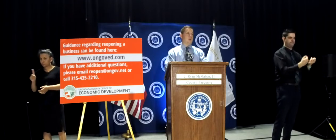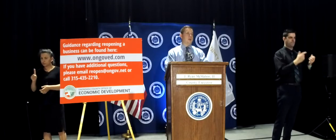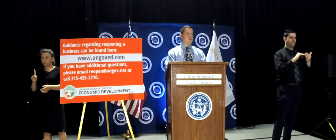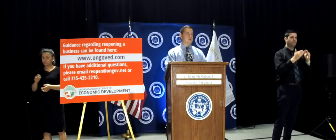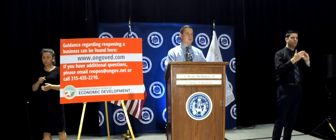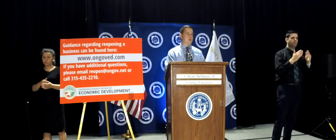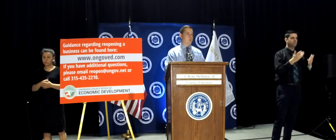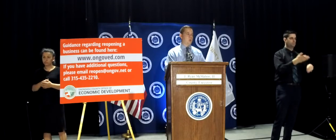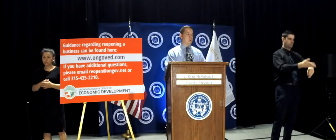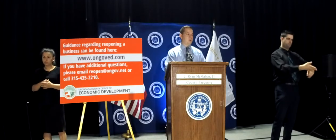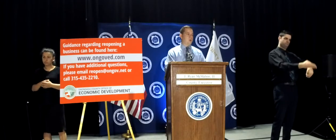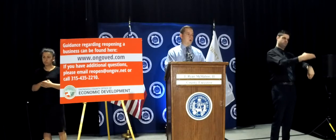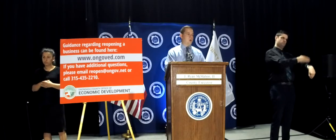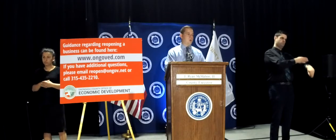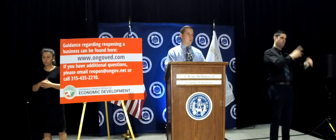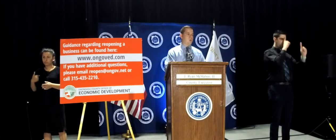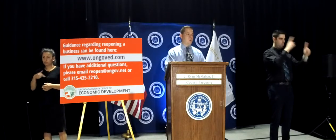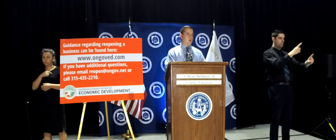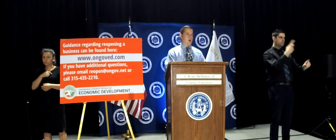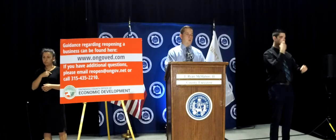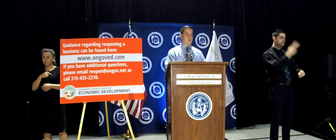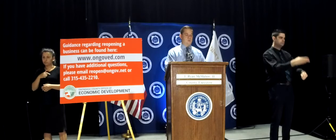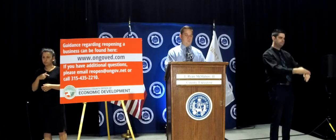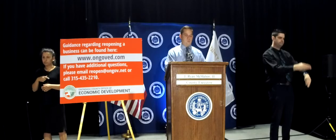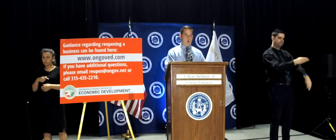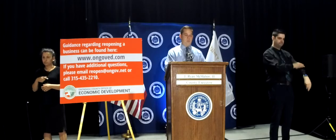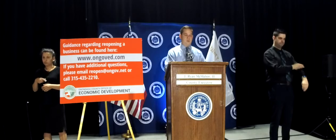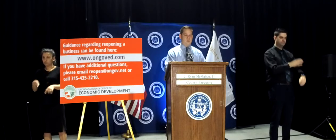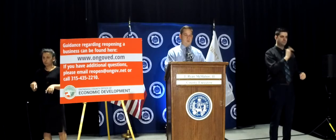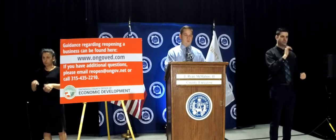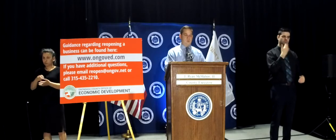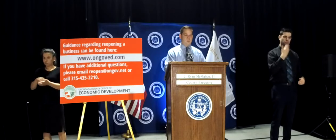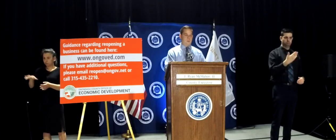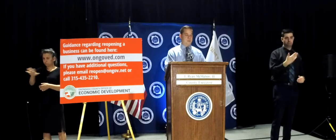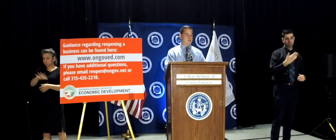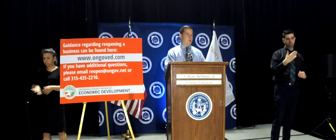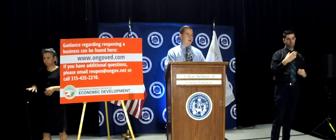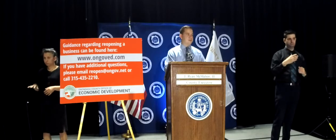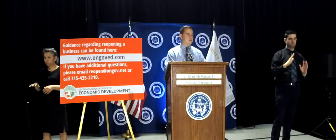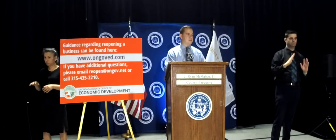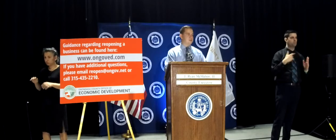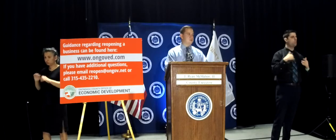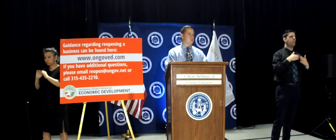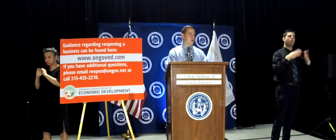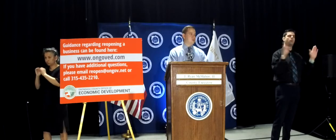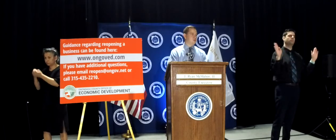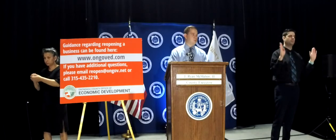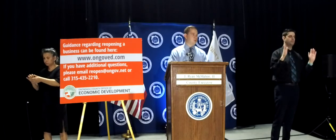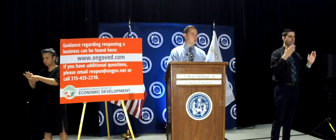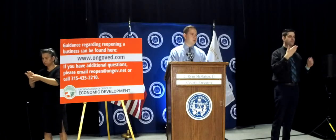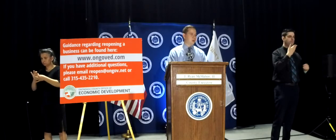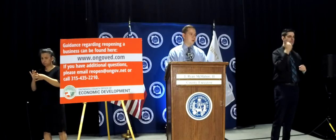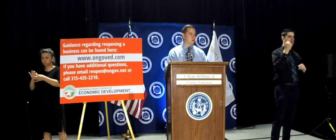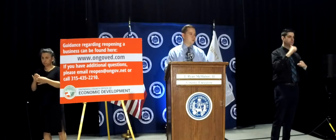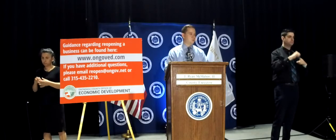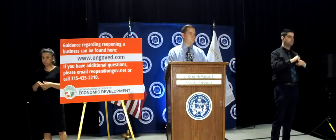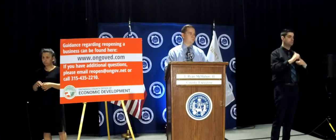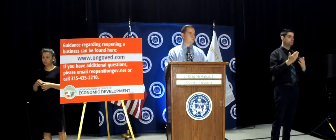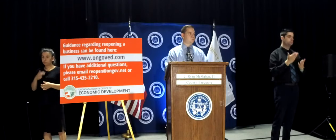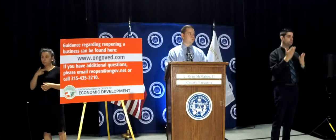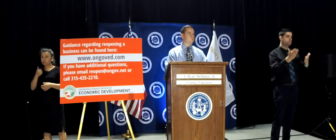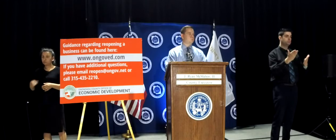a community relations standpoint, we're always open to best practices and suggestions from the community at